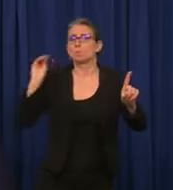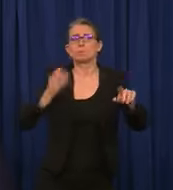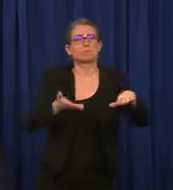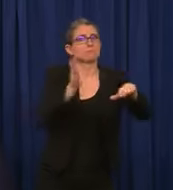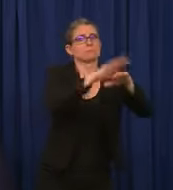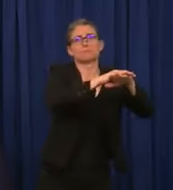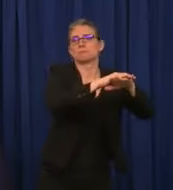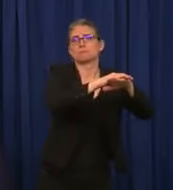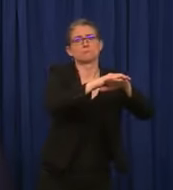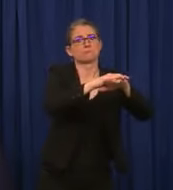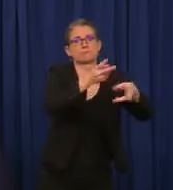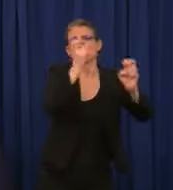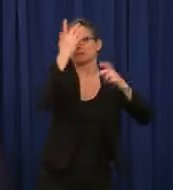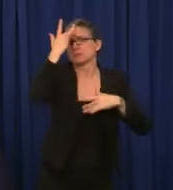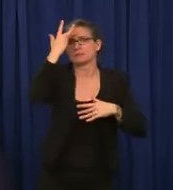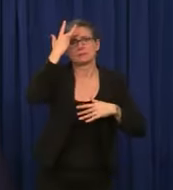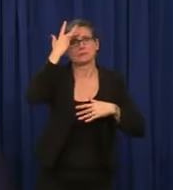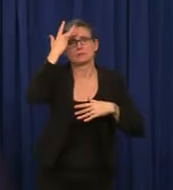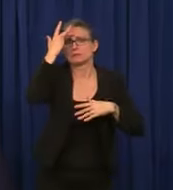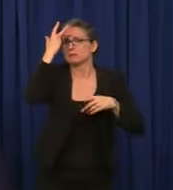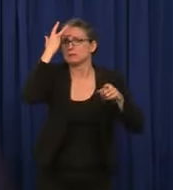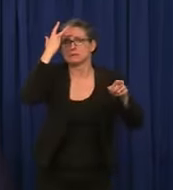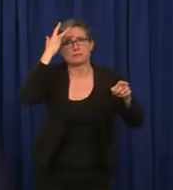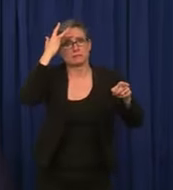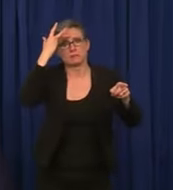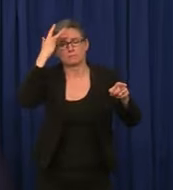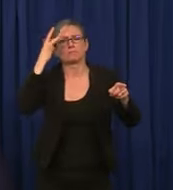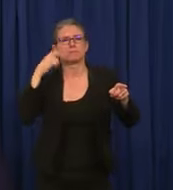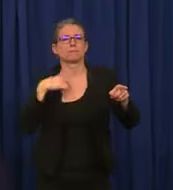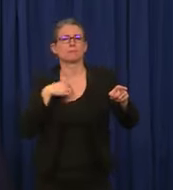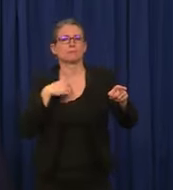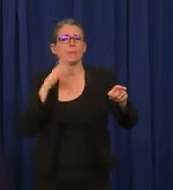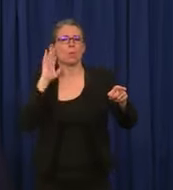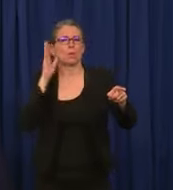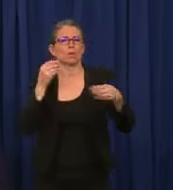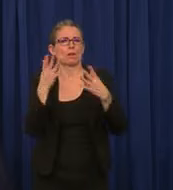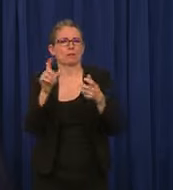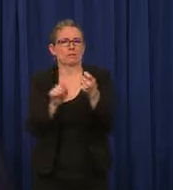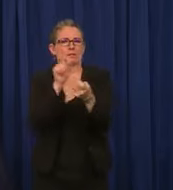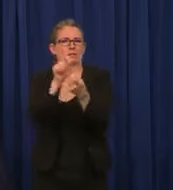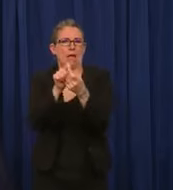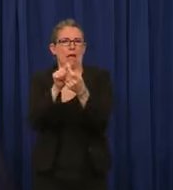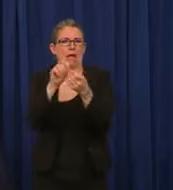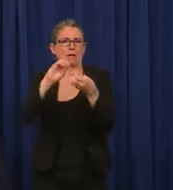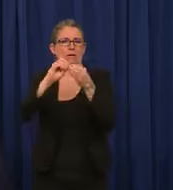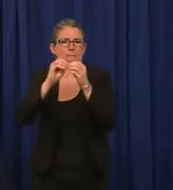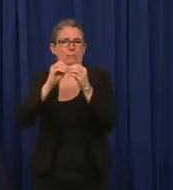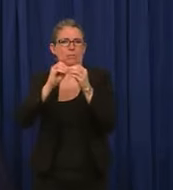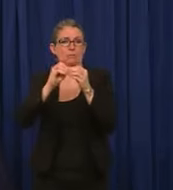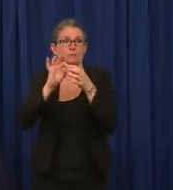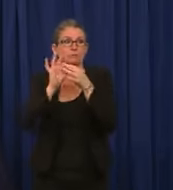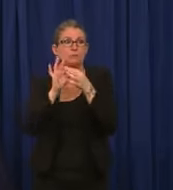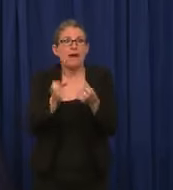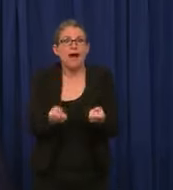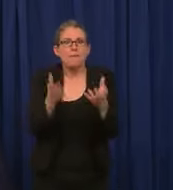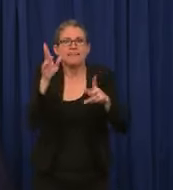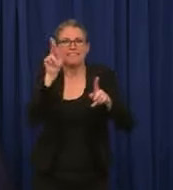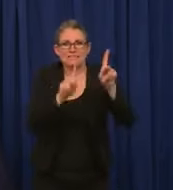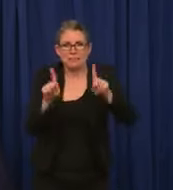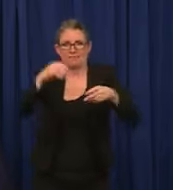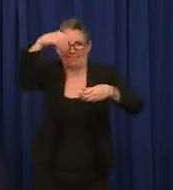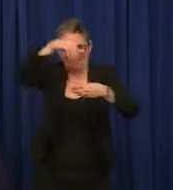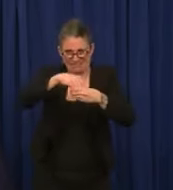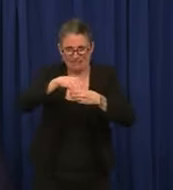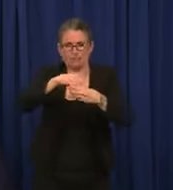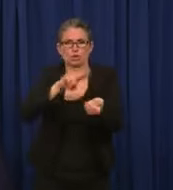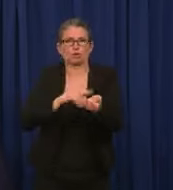But again, suffice to say that since day one, we have been working with long-term care facilities to make sure that they are on